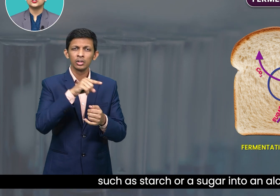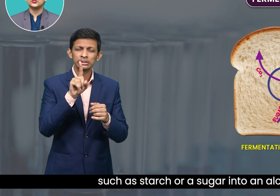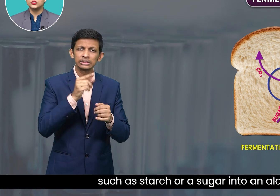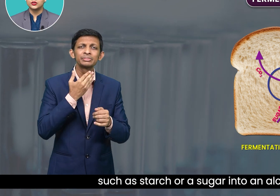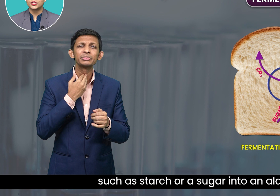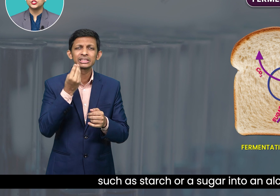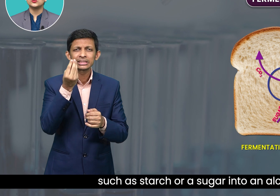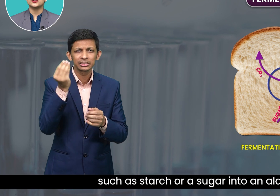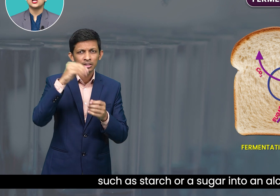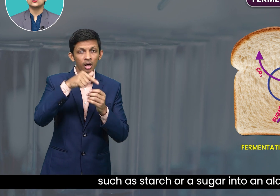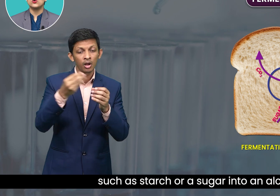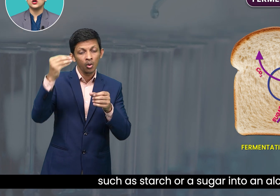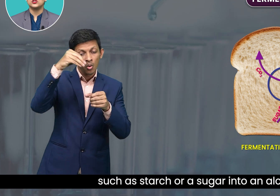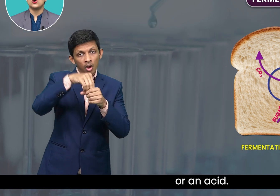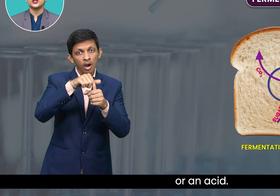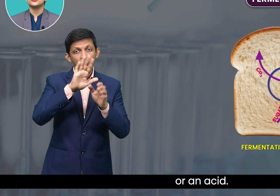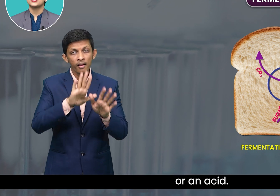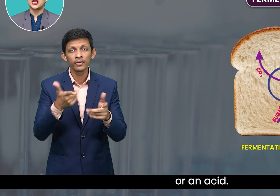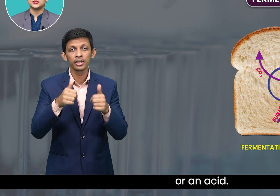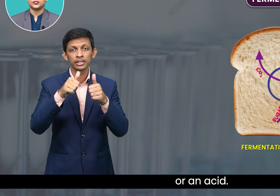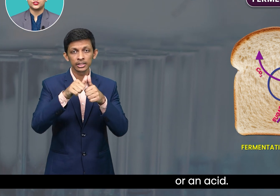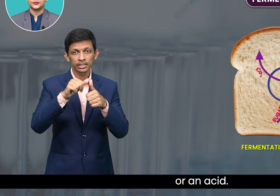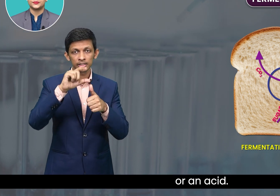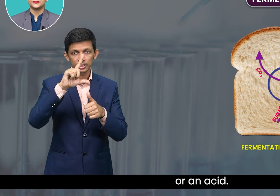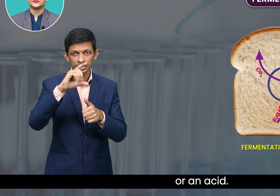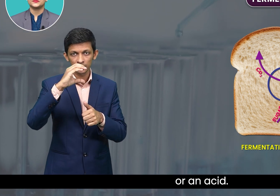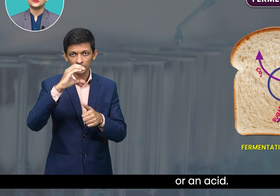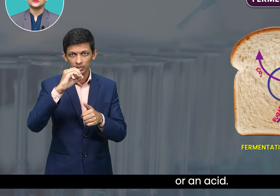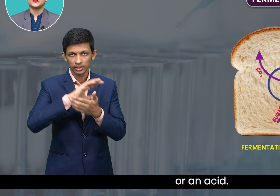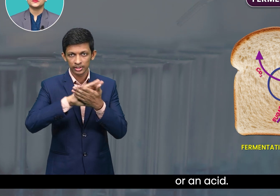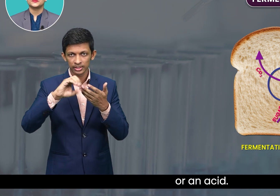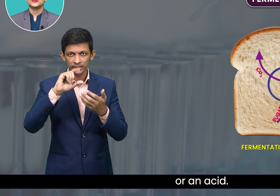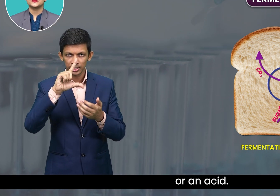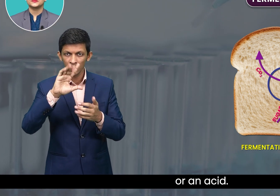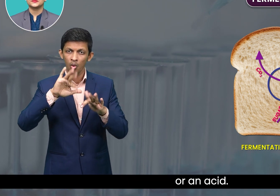or a sugar into an alcohol or an acid.